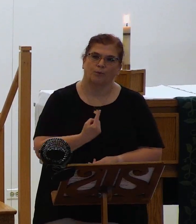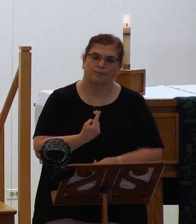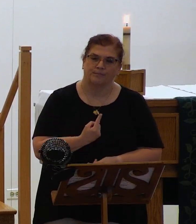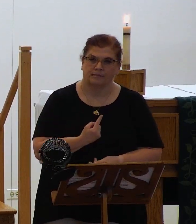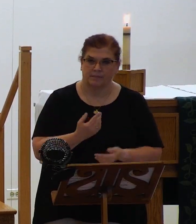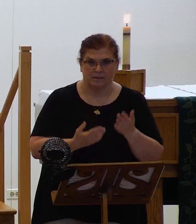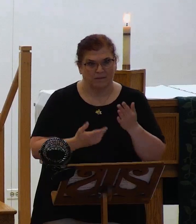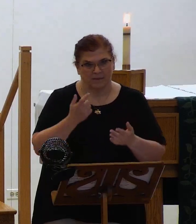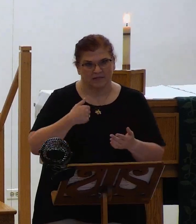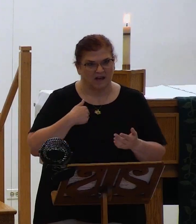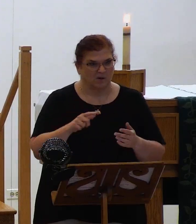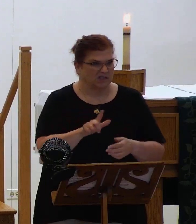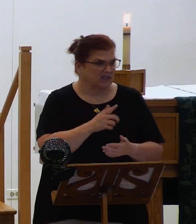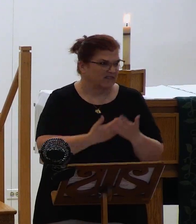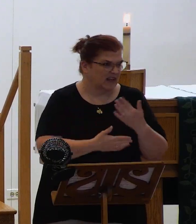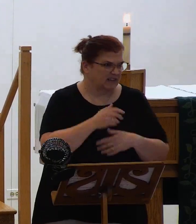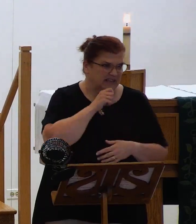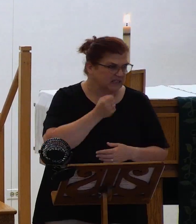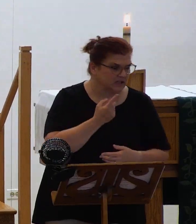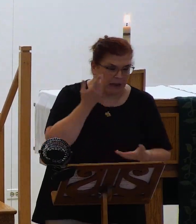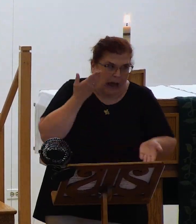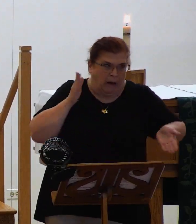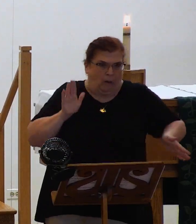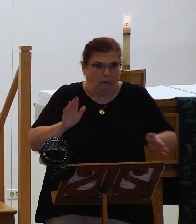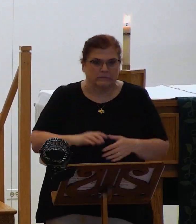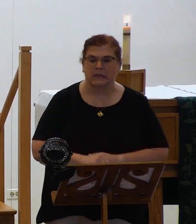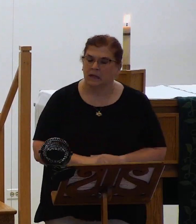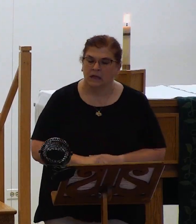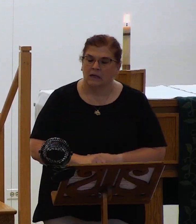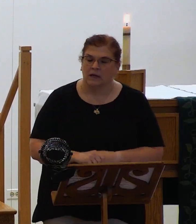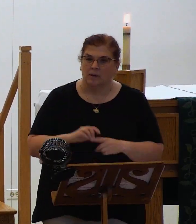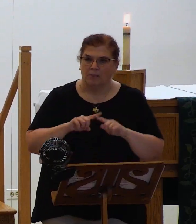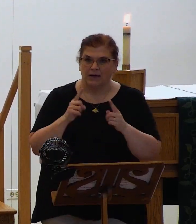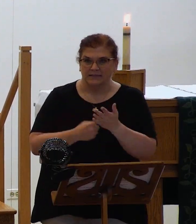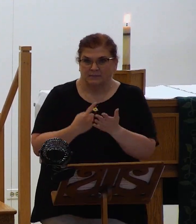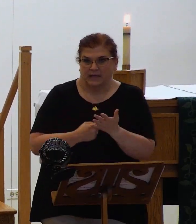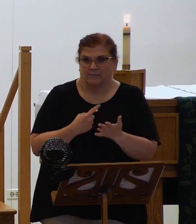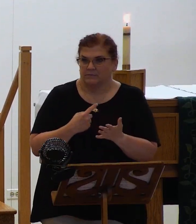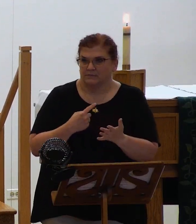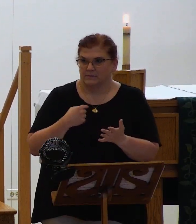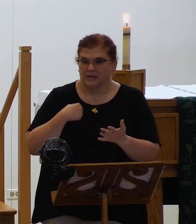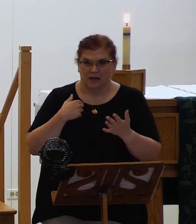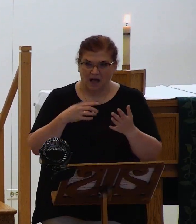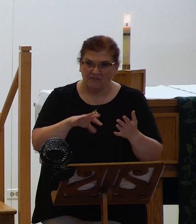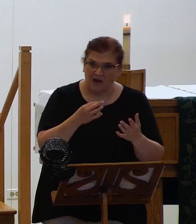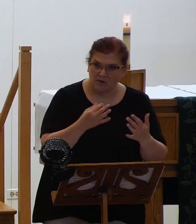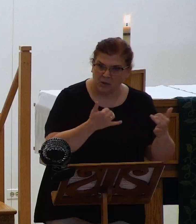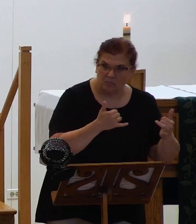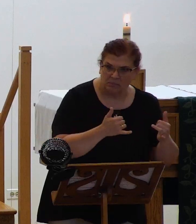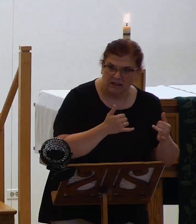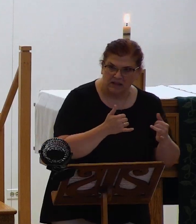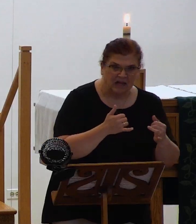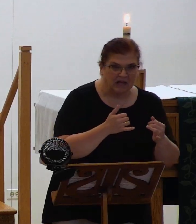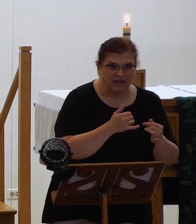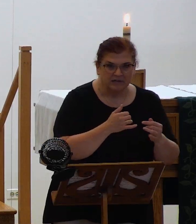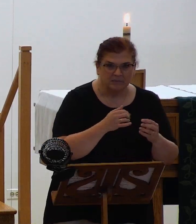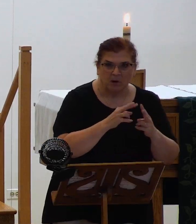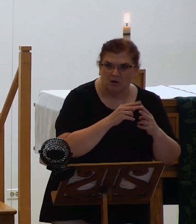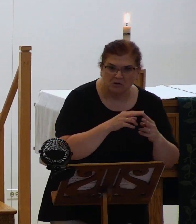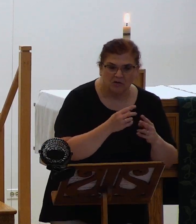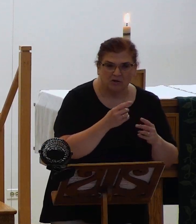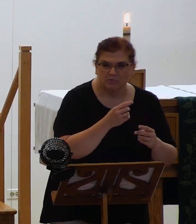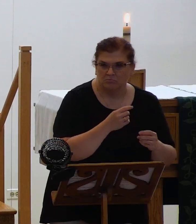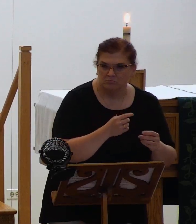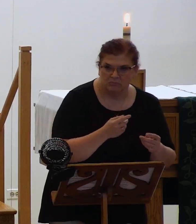Maybe it was because I was left-handed, they didn't understand. I don't know. But there were those times when I did find a playmate or two, and we would toss the ball around